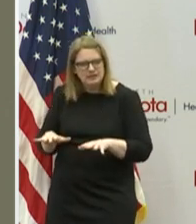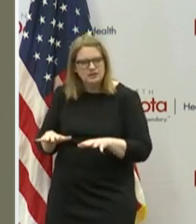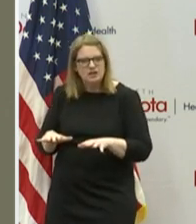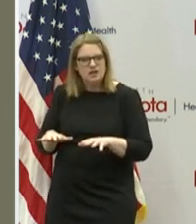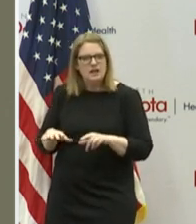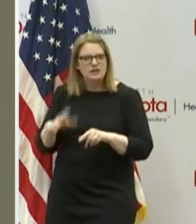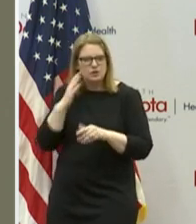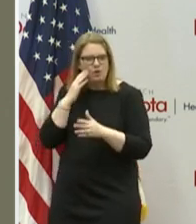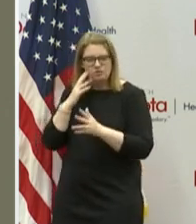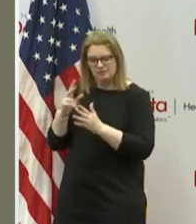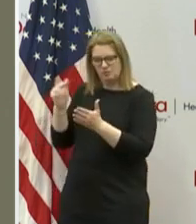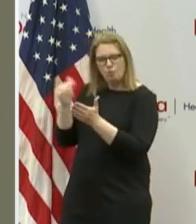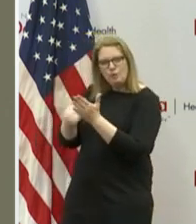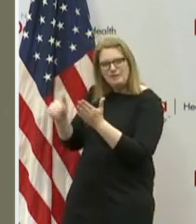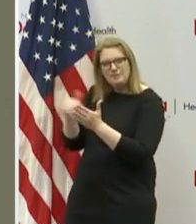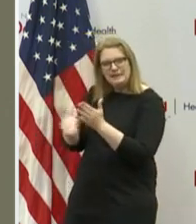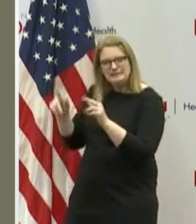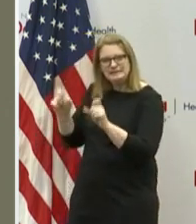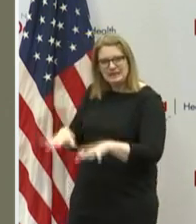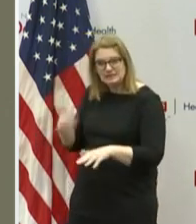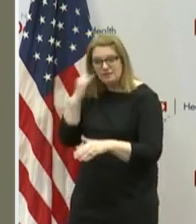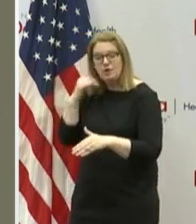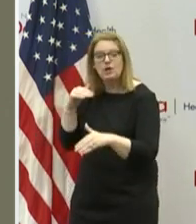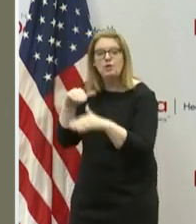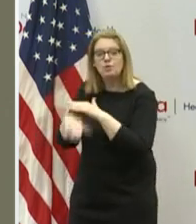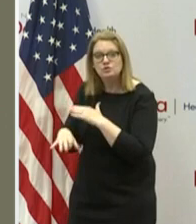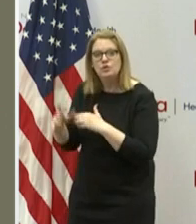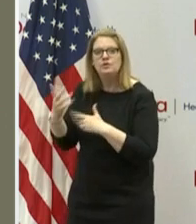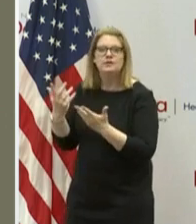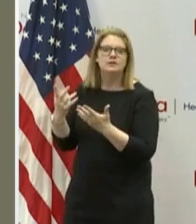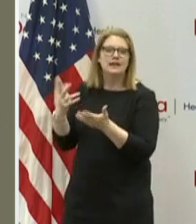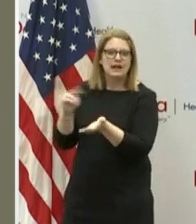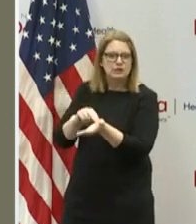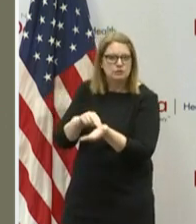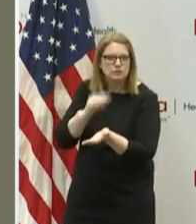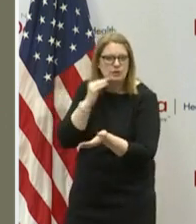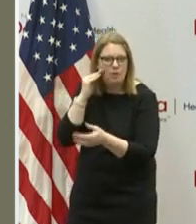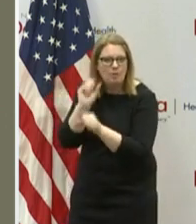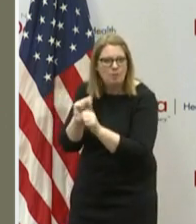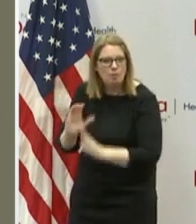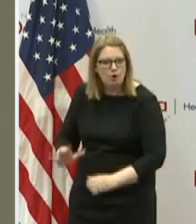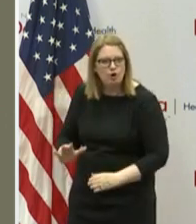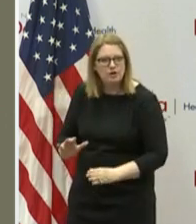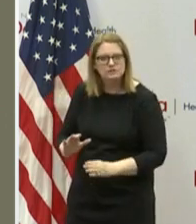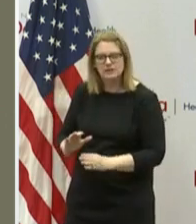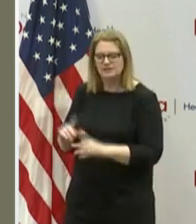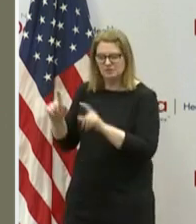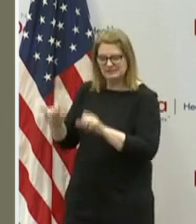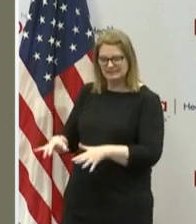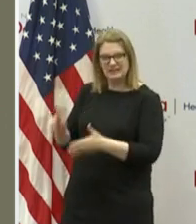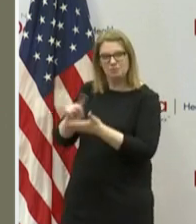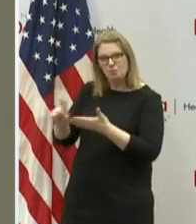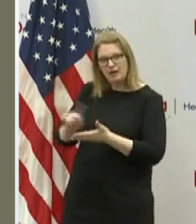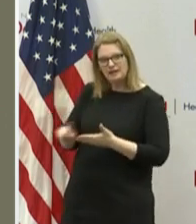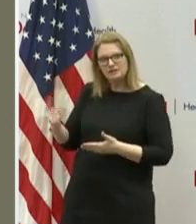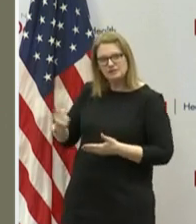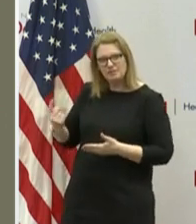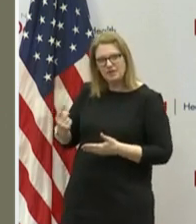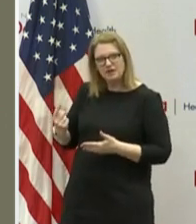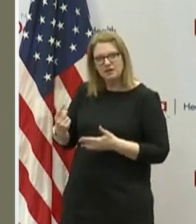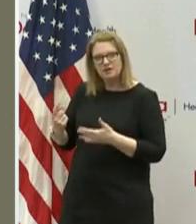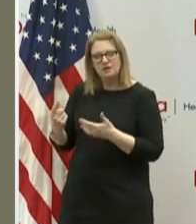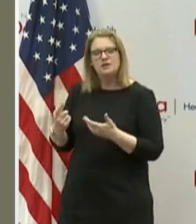particularly if we're doing tests of long-term care health workers on regular basis. But as we do this,